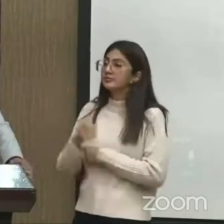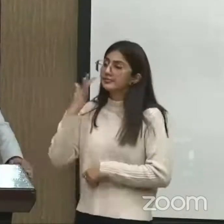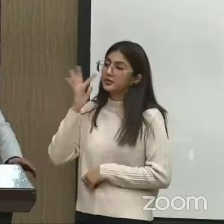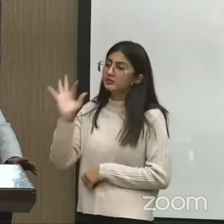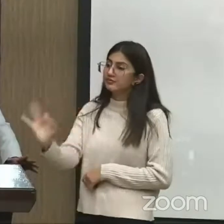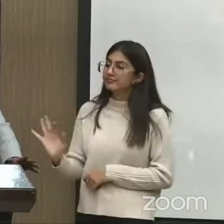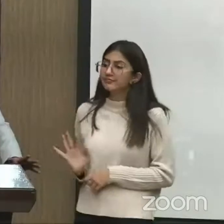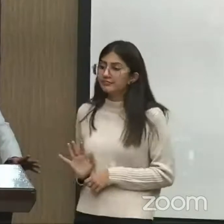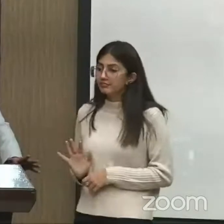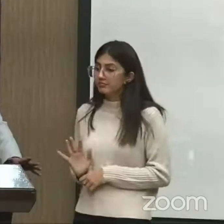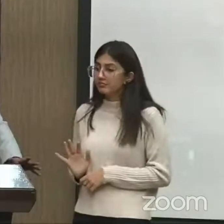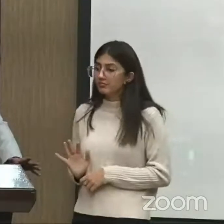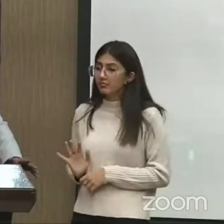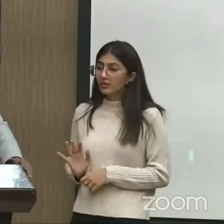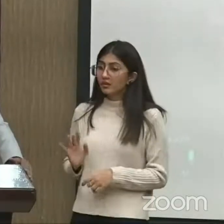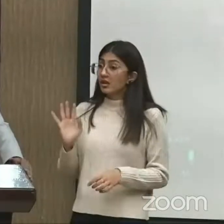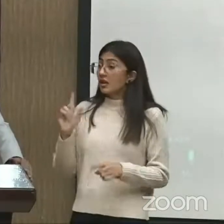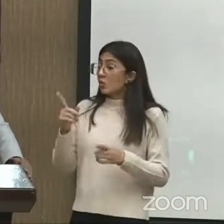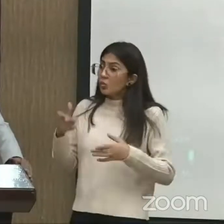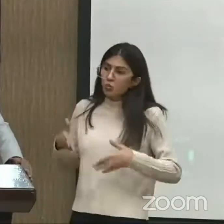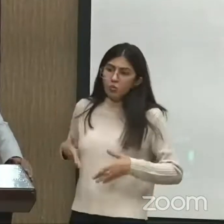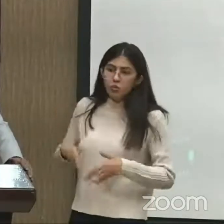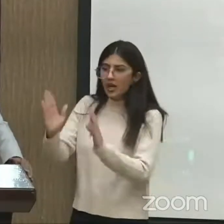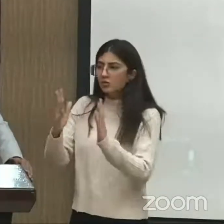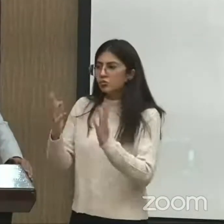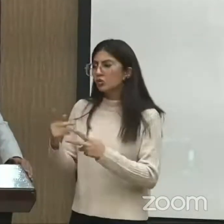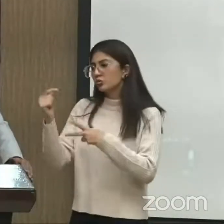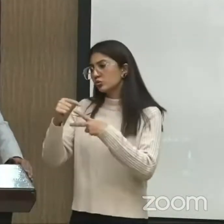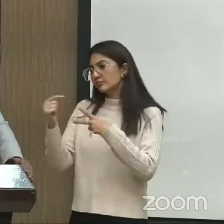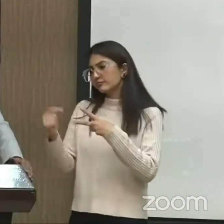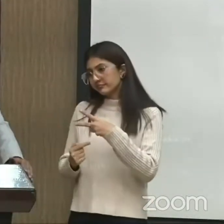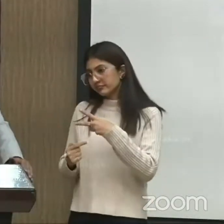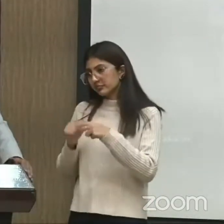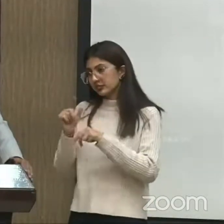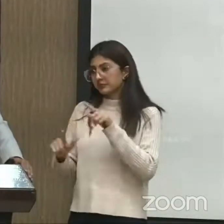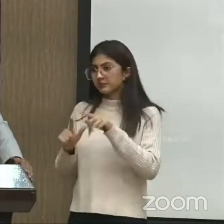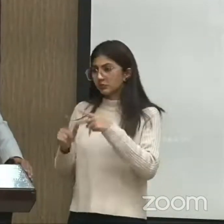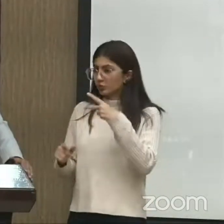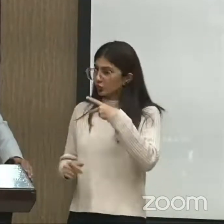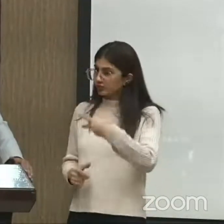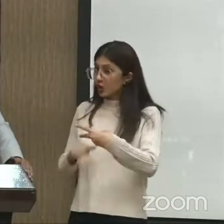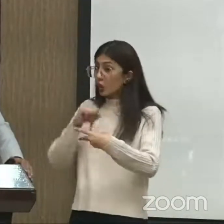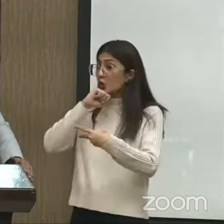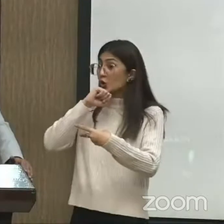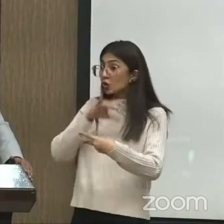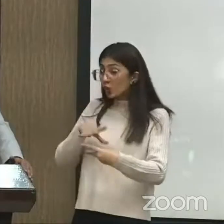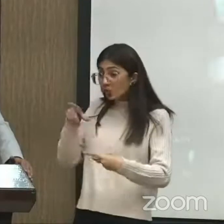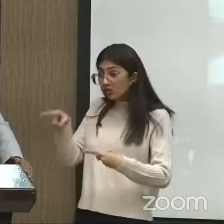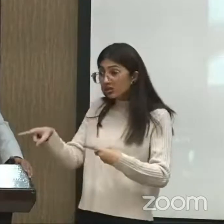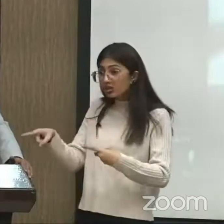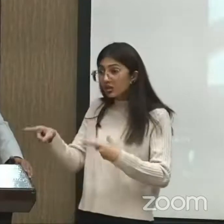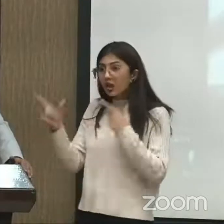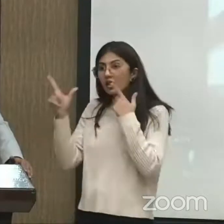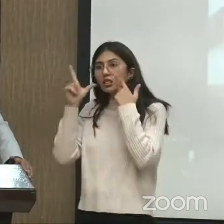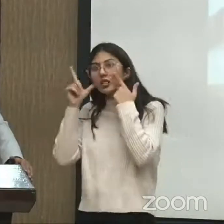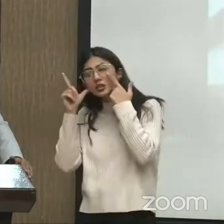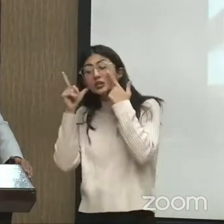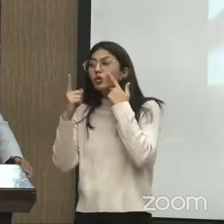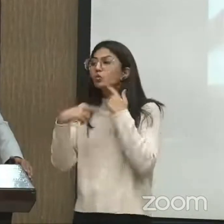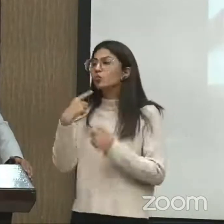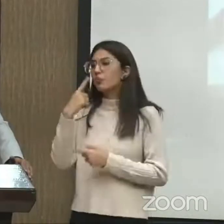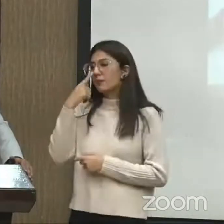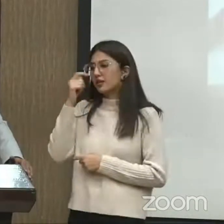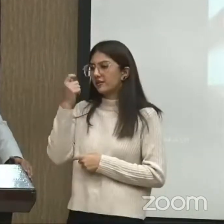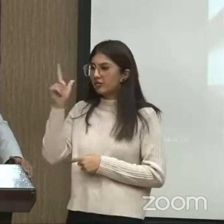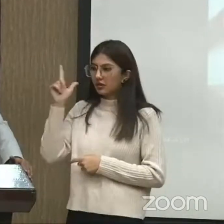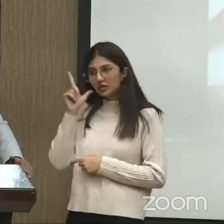And he said the only way to do that is by doing two things. Youth will only listen to either parents